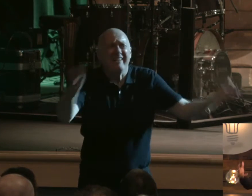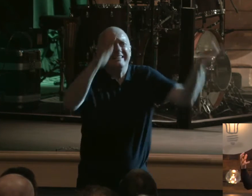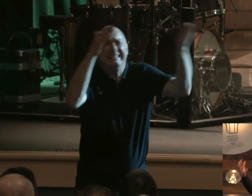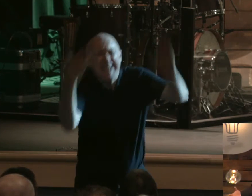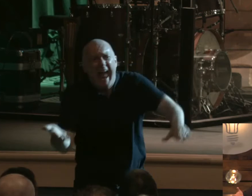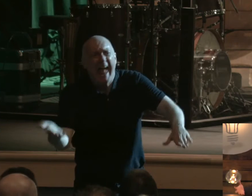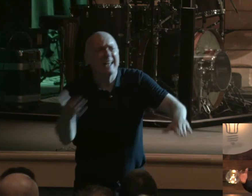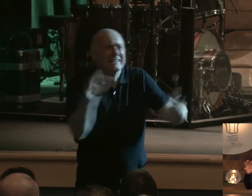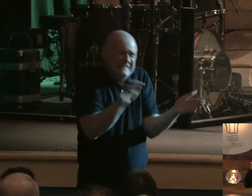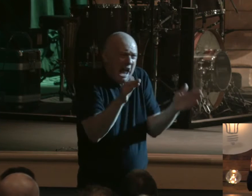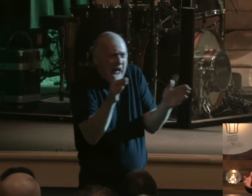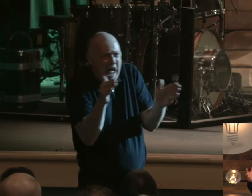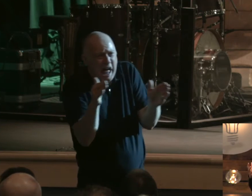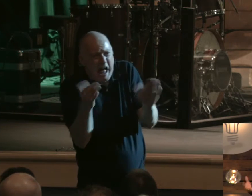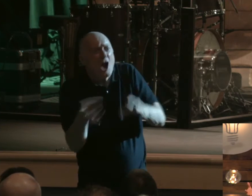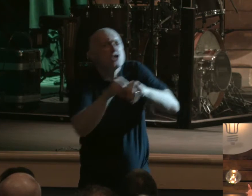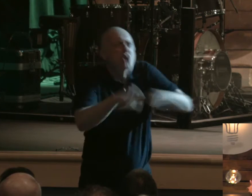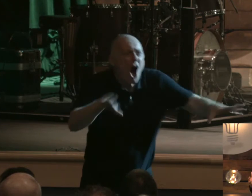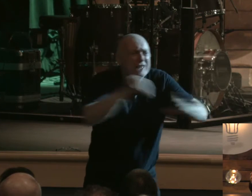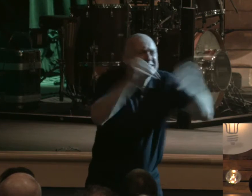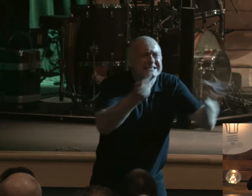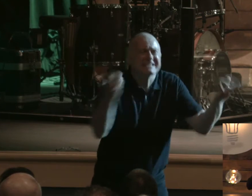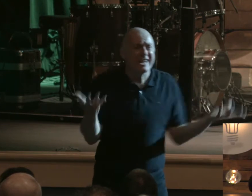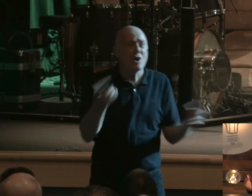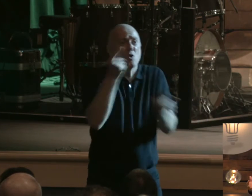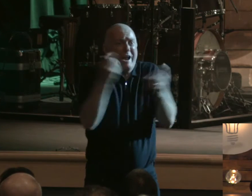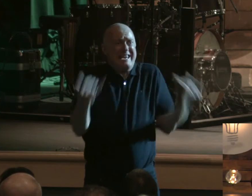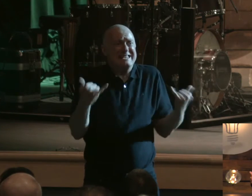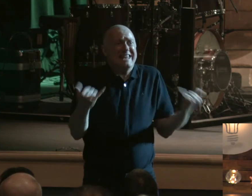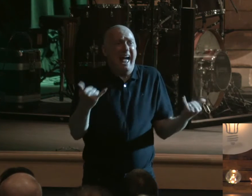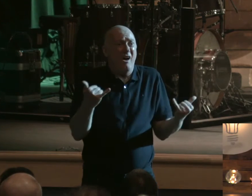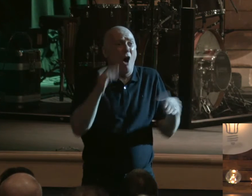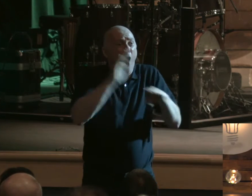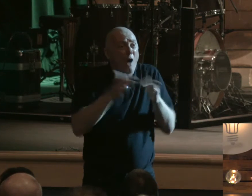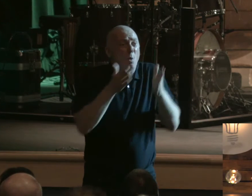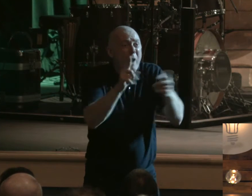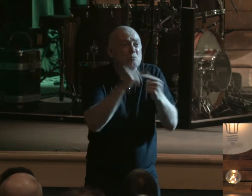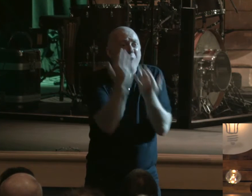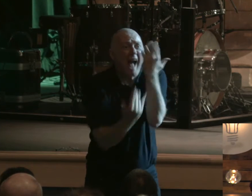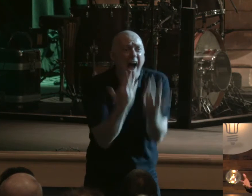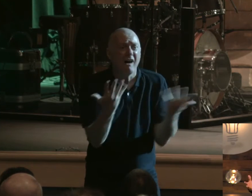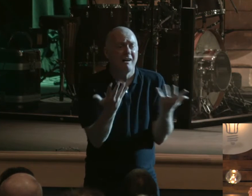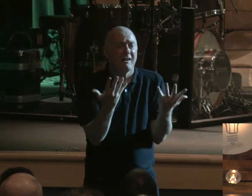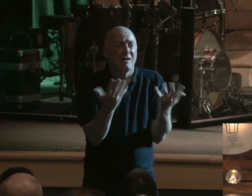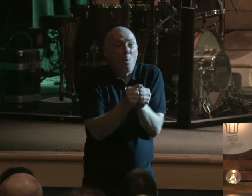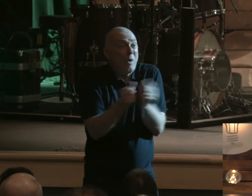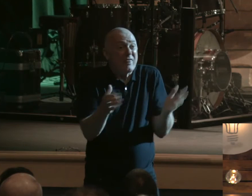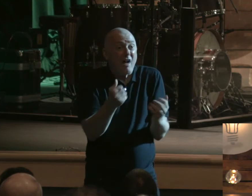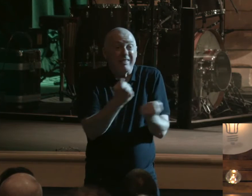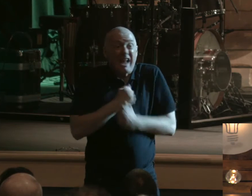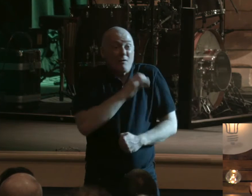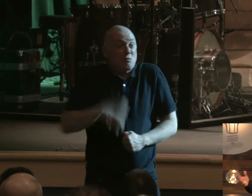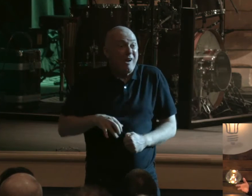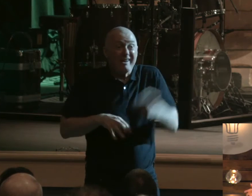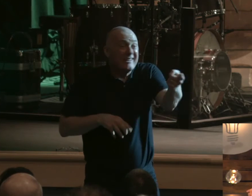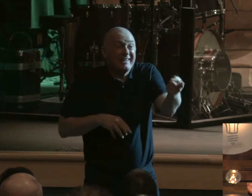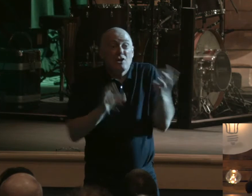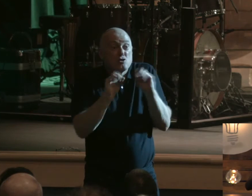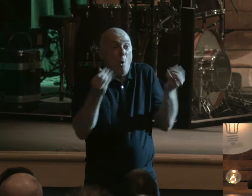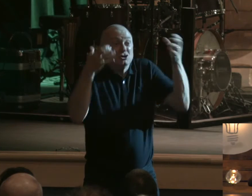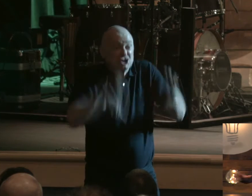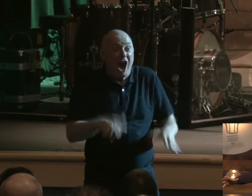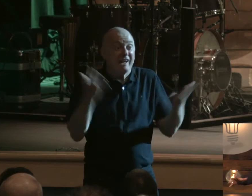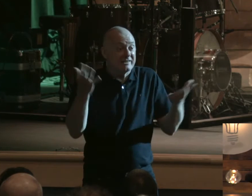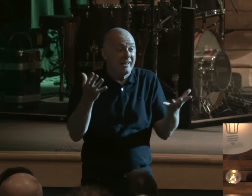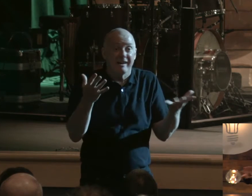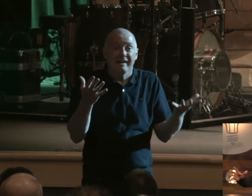dead and dying and lost in sin and right now destined for hell. And apart from the love of Christ, they don't stand a chance. So